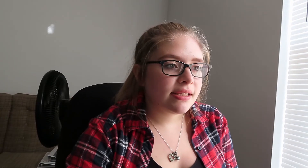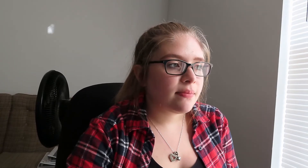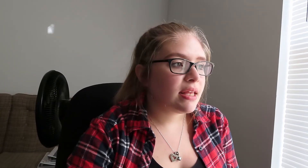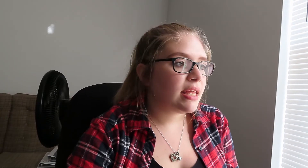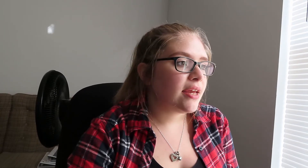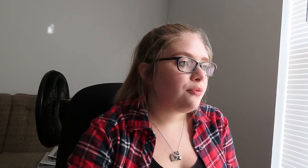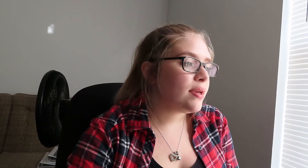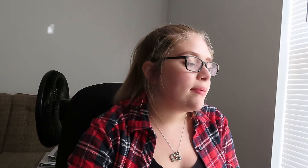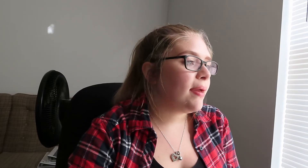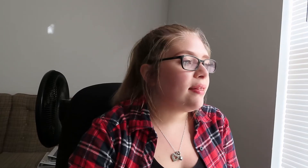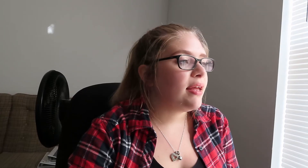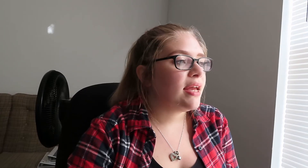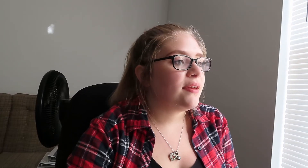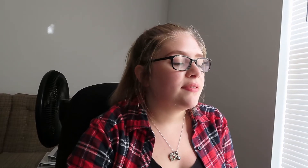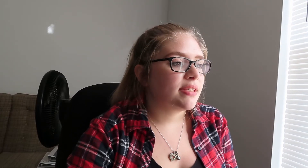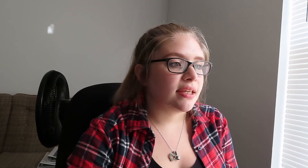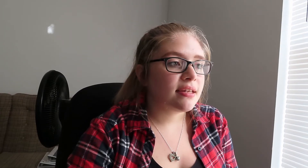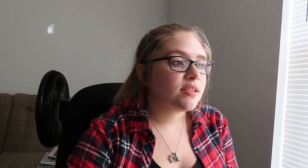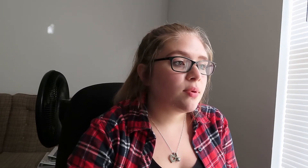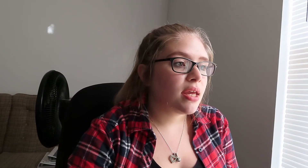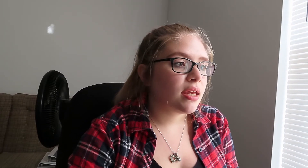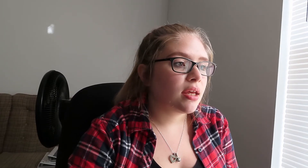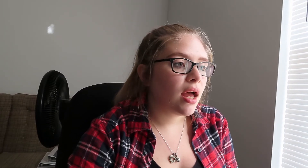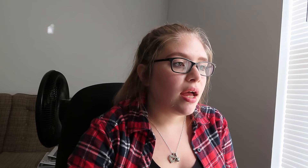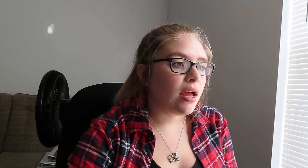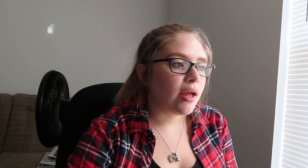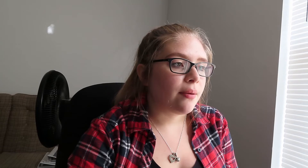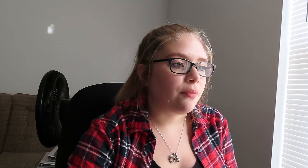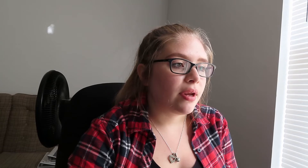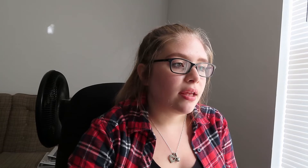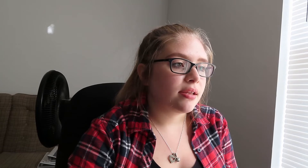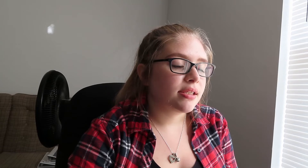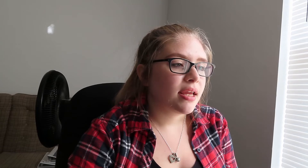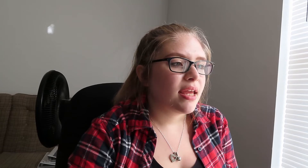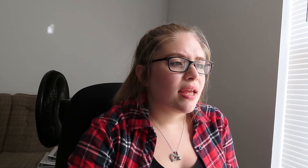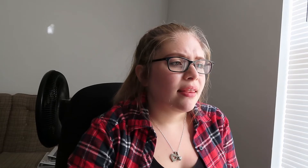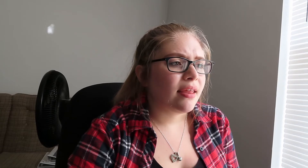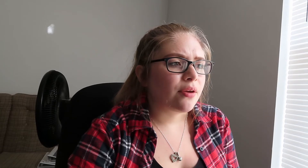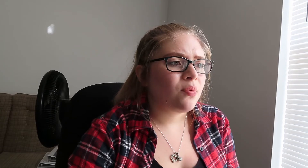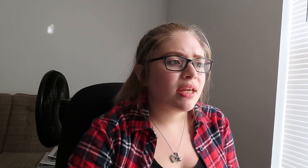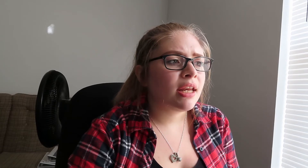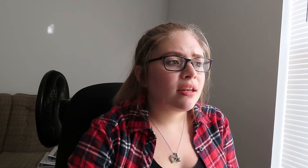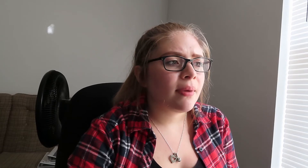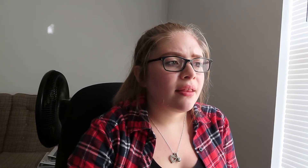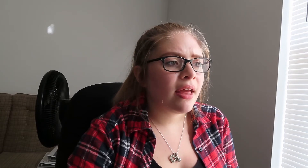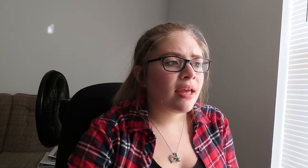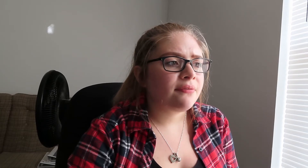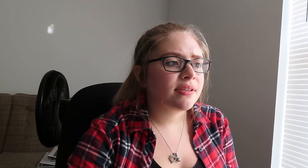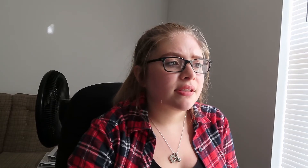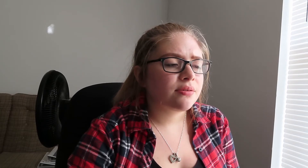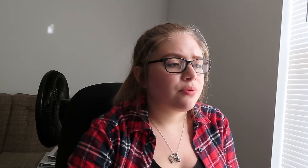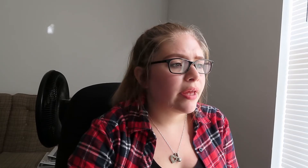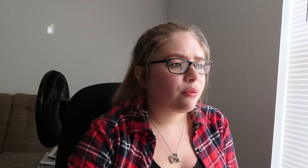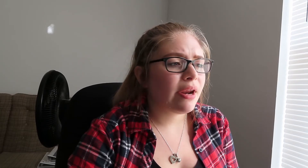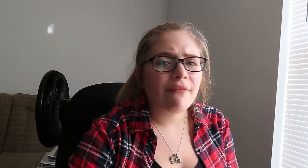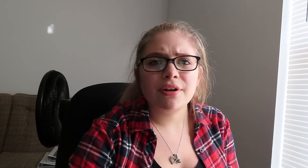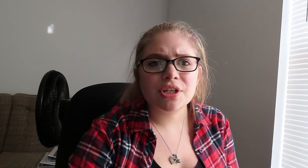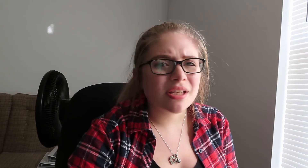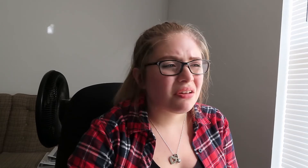in my life week in my life like this week um what else like weekend in my life like whatever just like